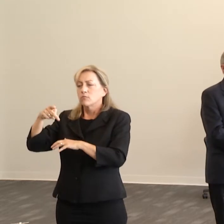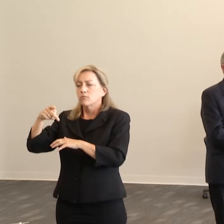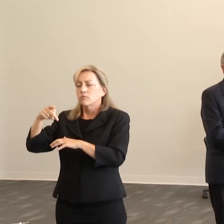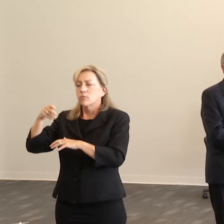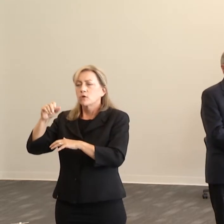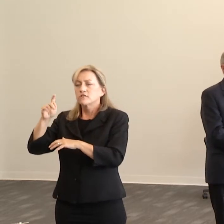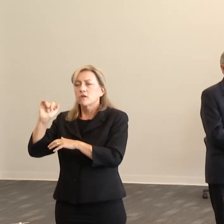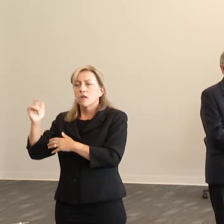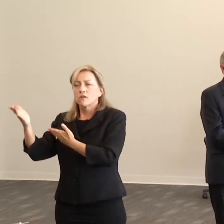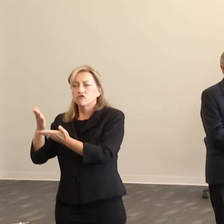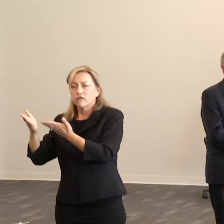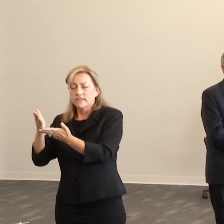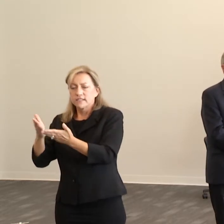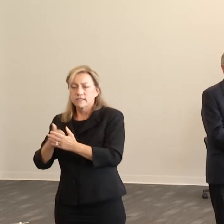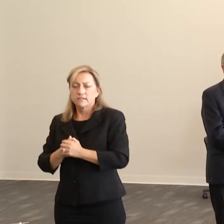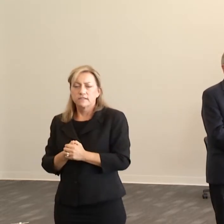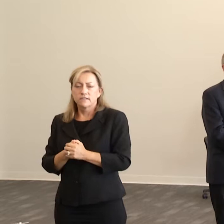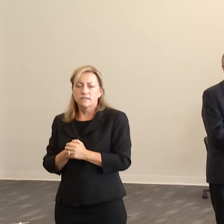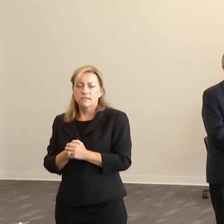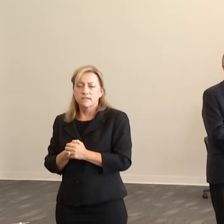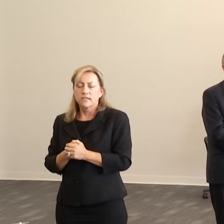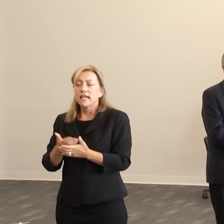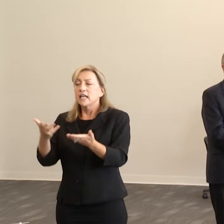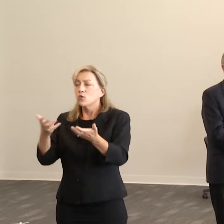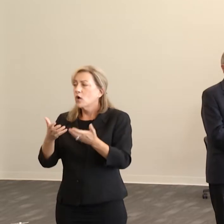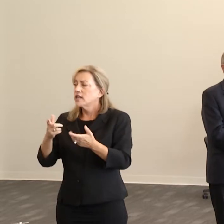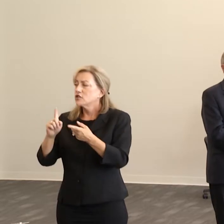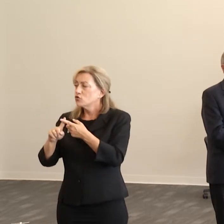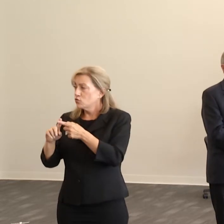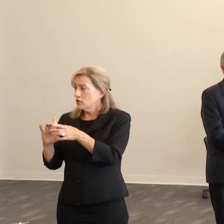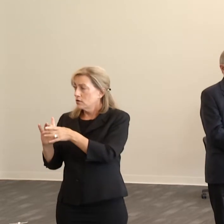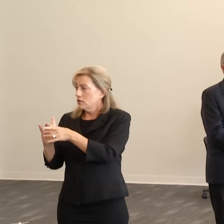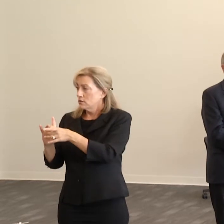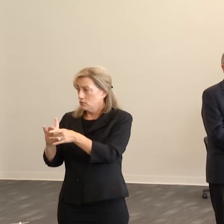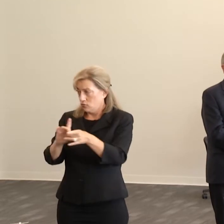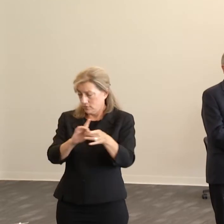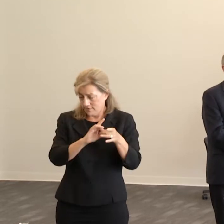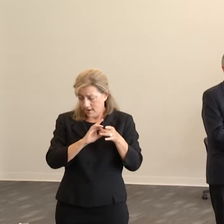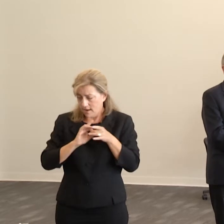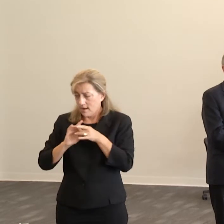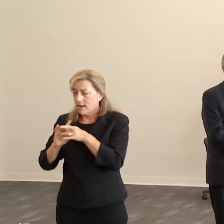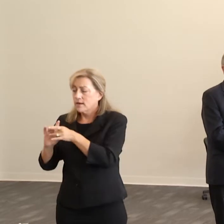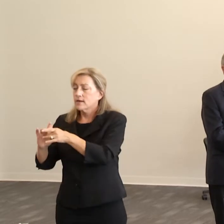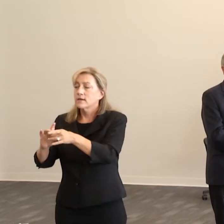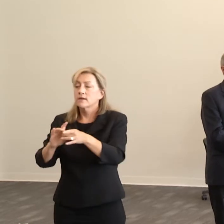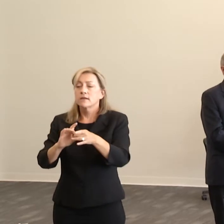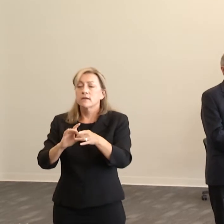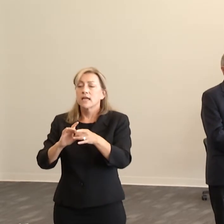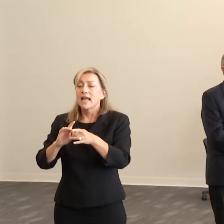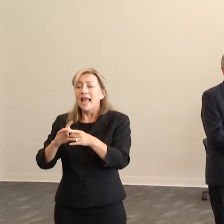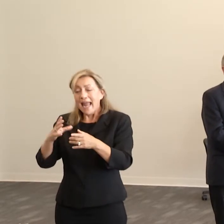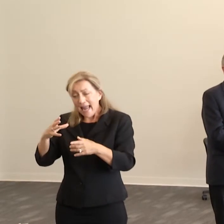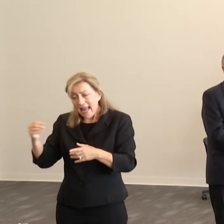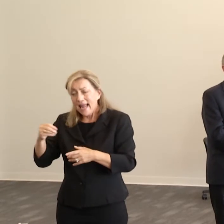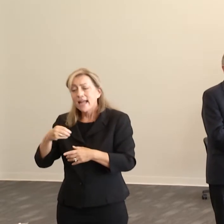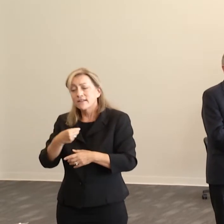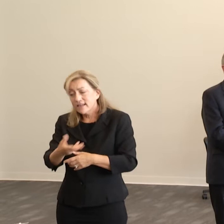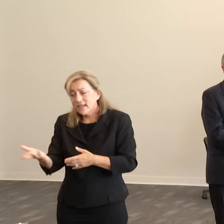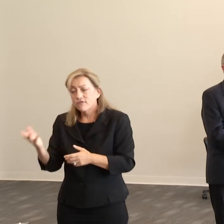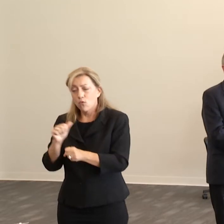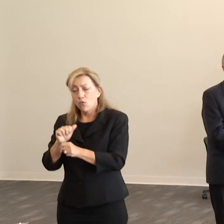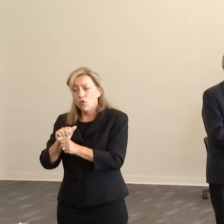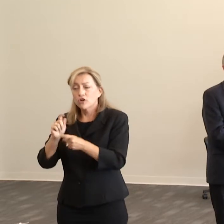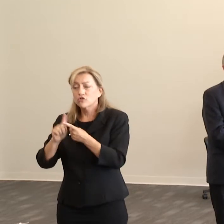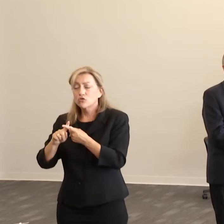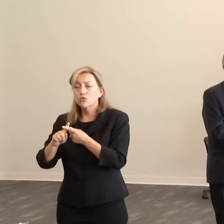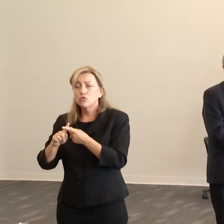unite and coordinate his vast empire. And since that